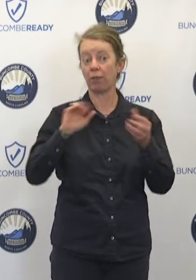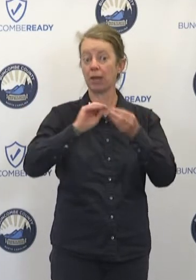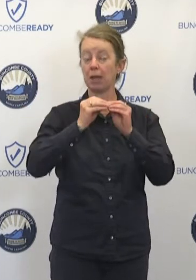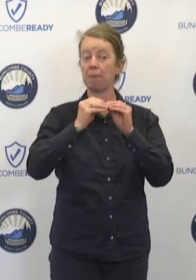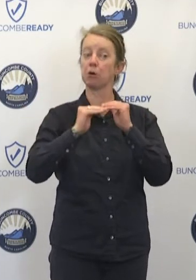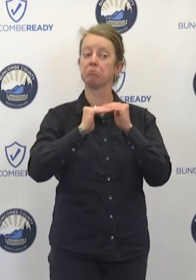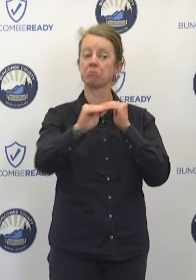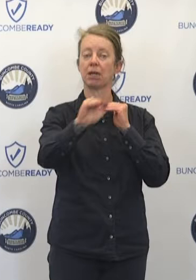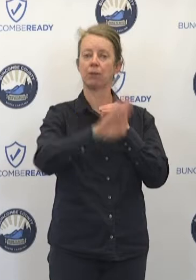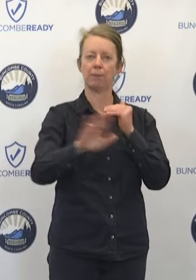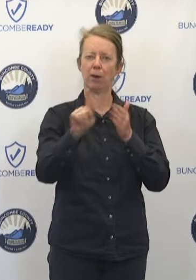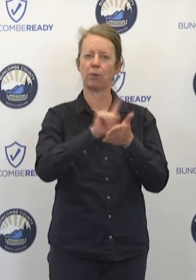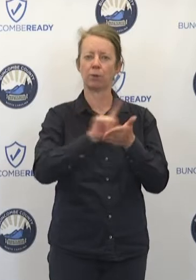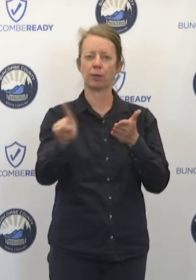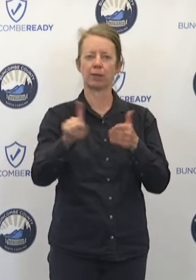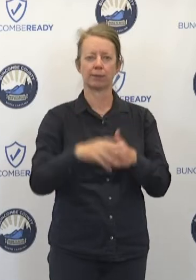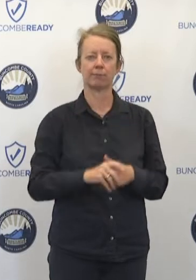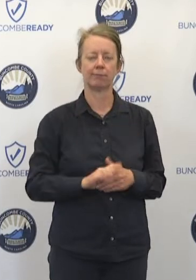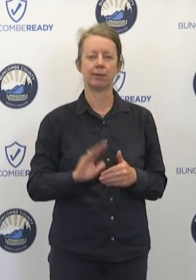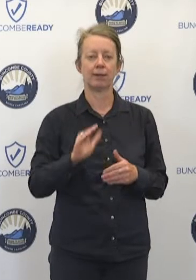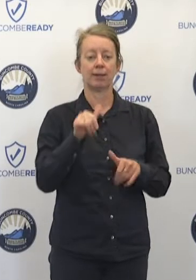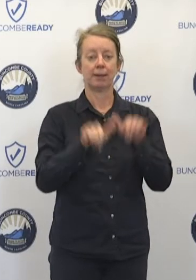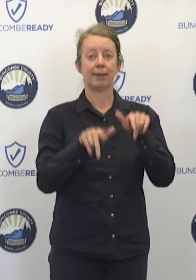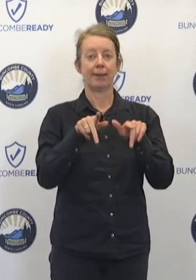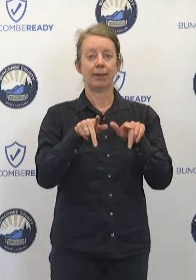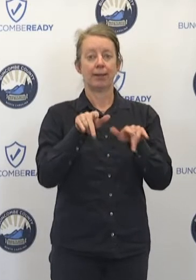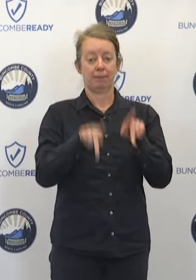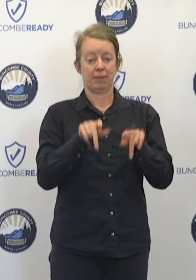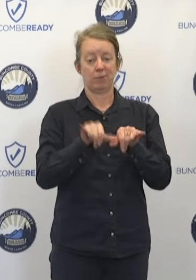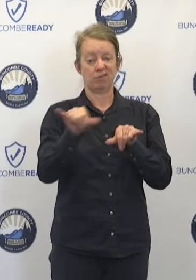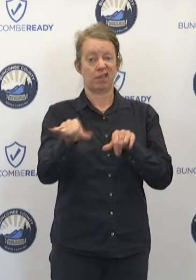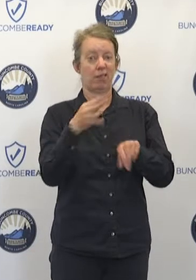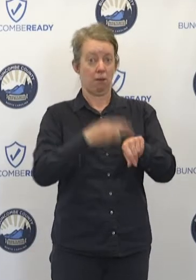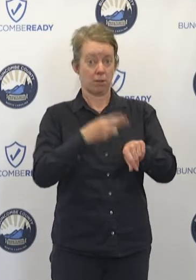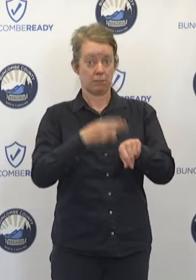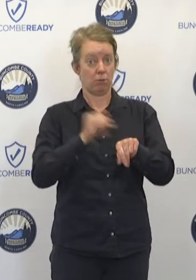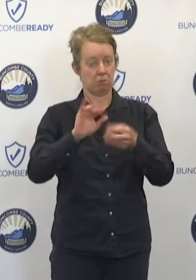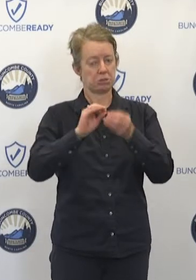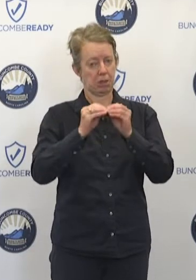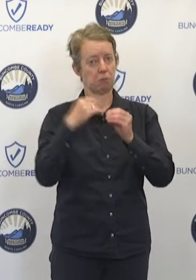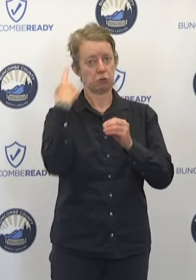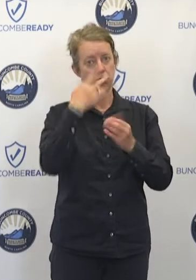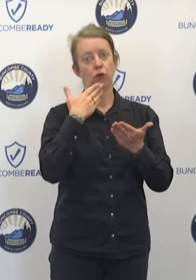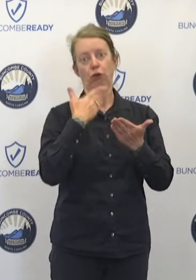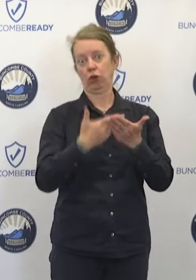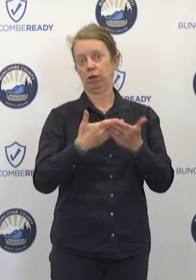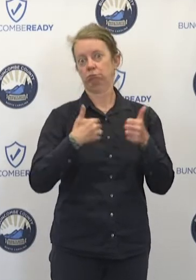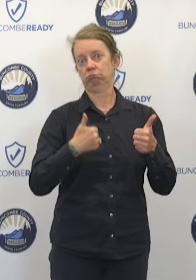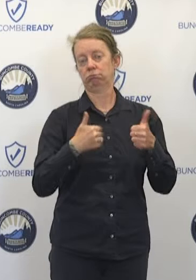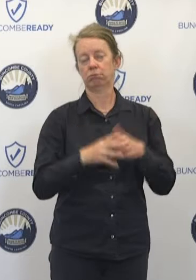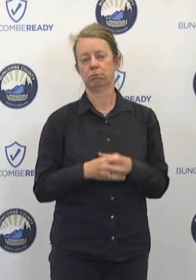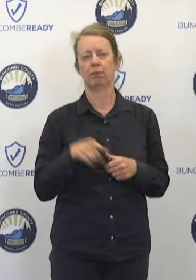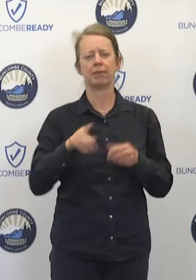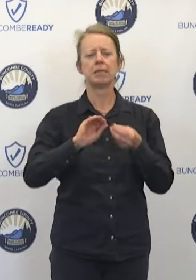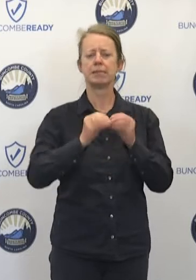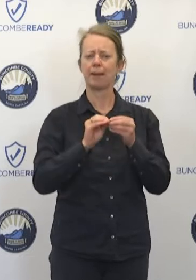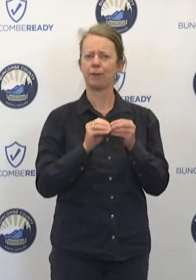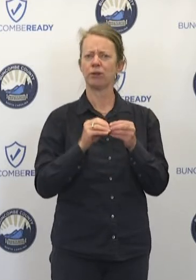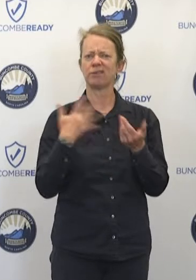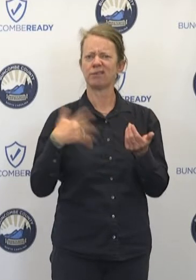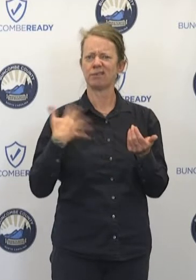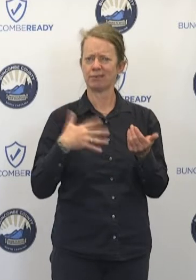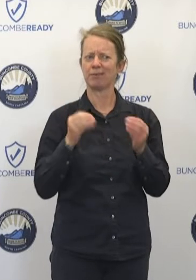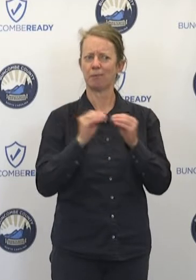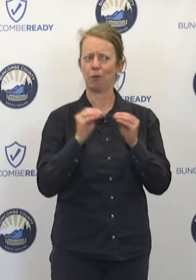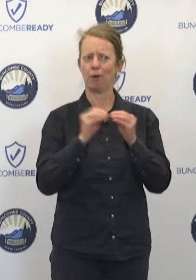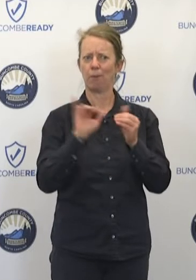about a week. Our hospital indicators remain stable and favorable. These indicators are looking more and more